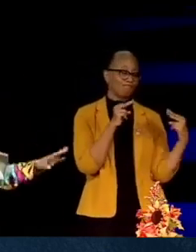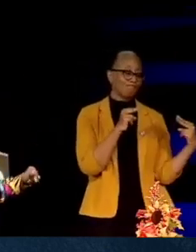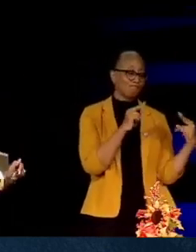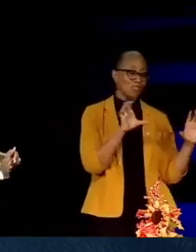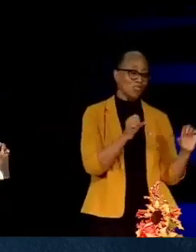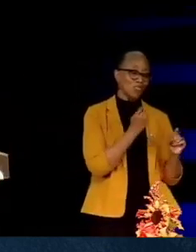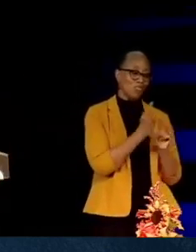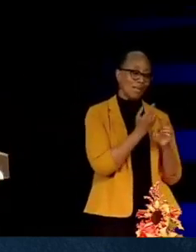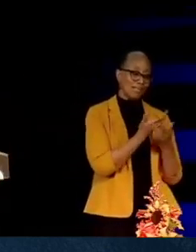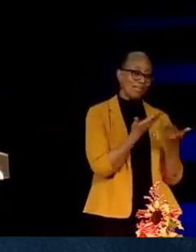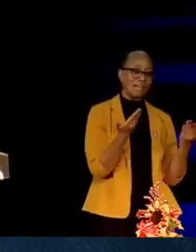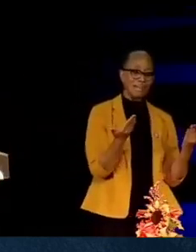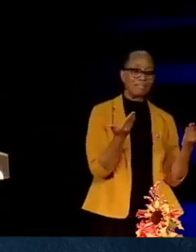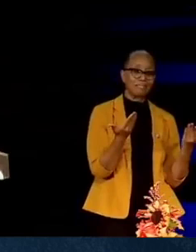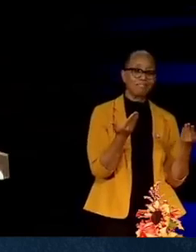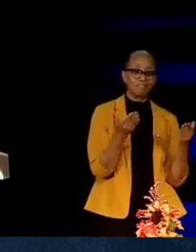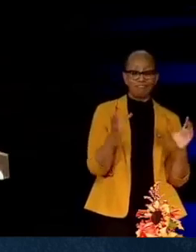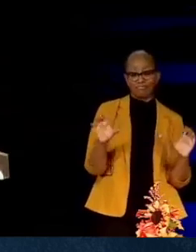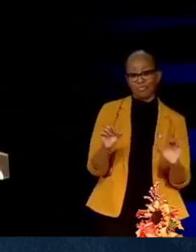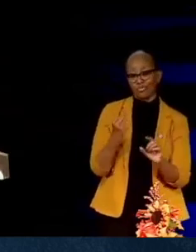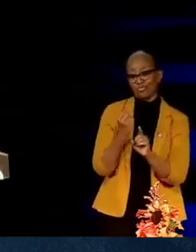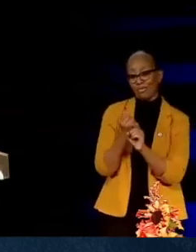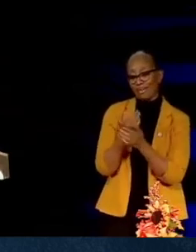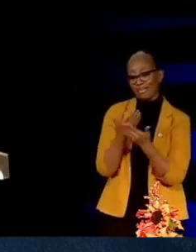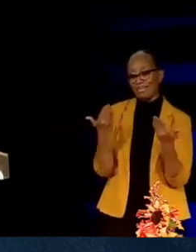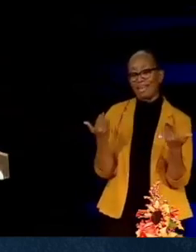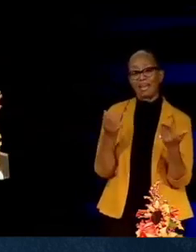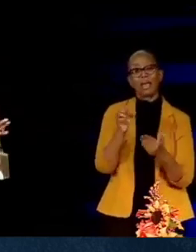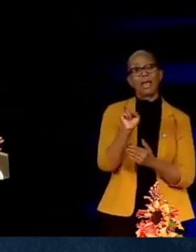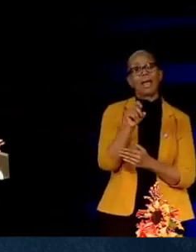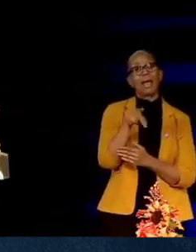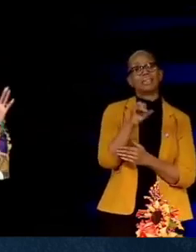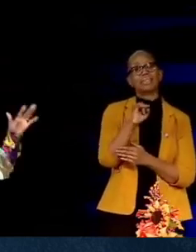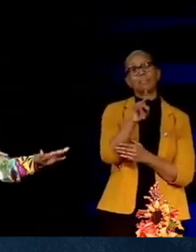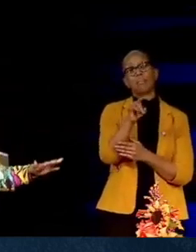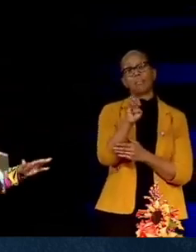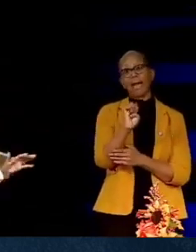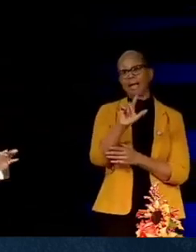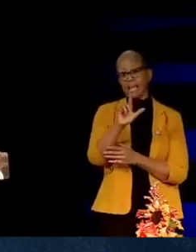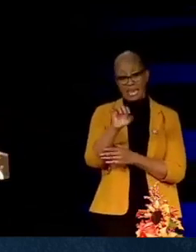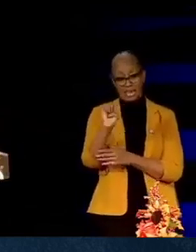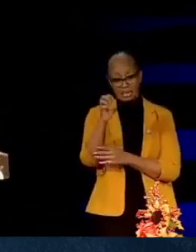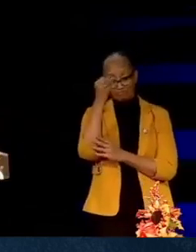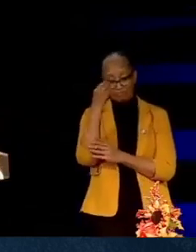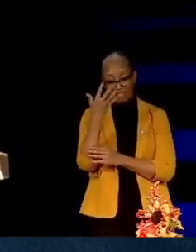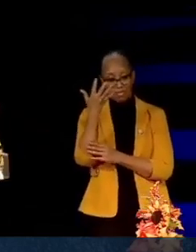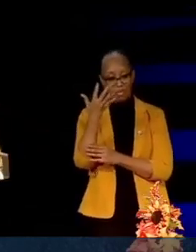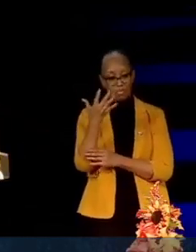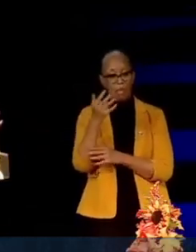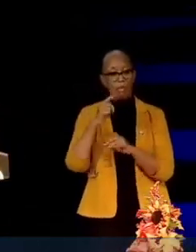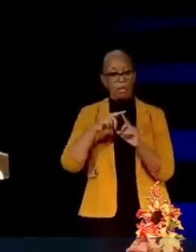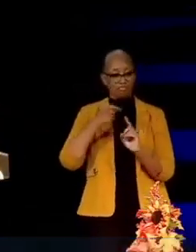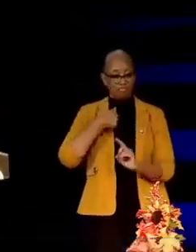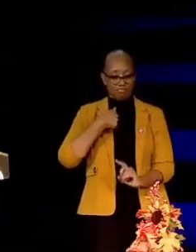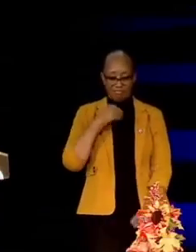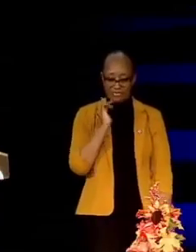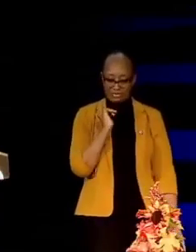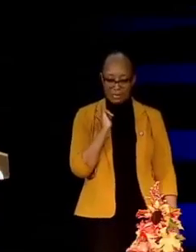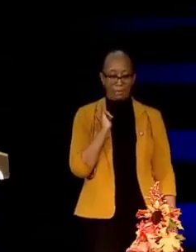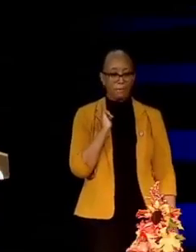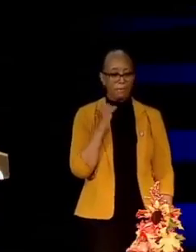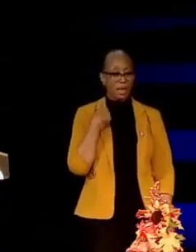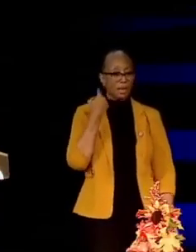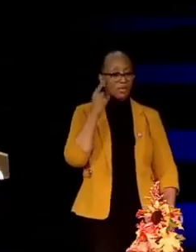say, "Do the right thing, honey." Yes, yes, Spike Lee said it, but I'm telling you, do the right thing. In certain areas of